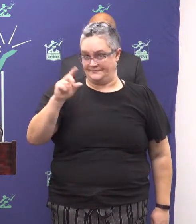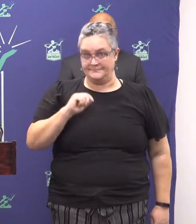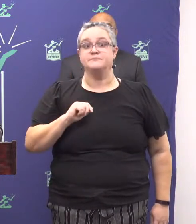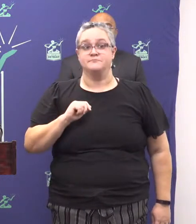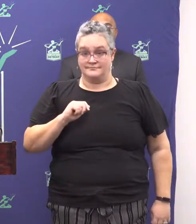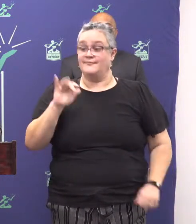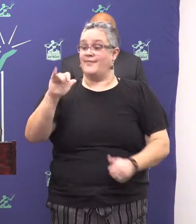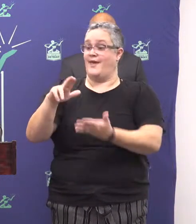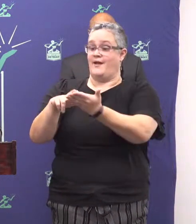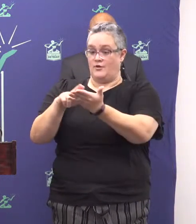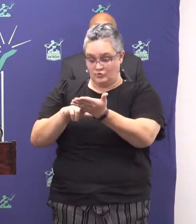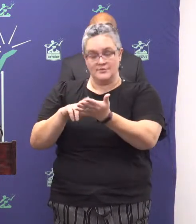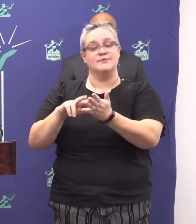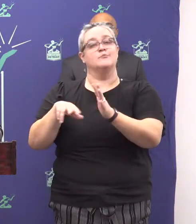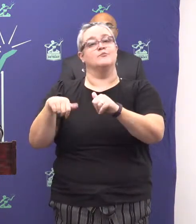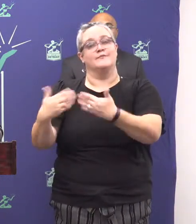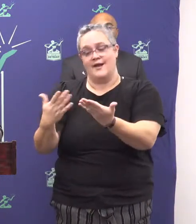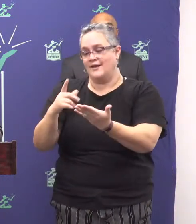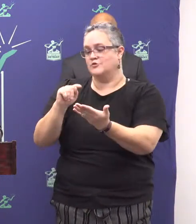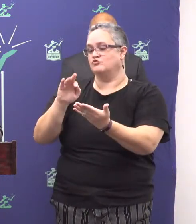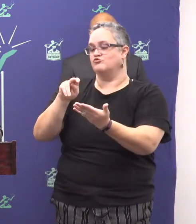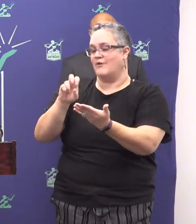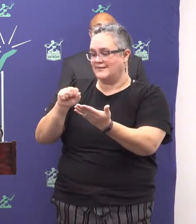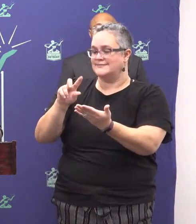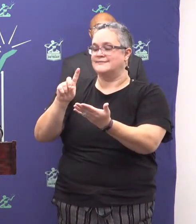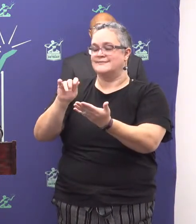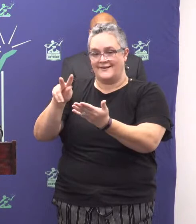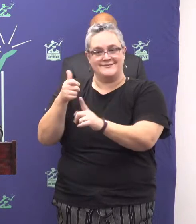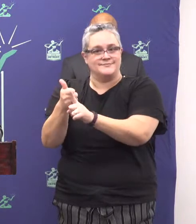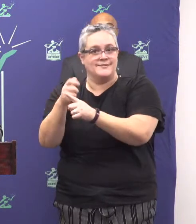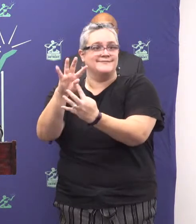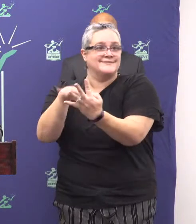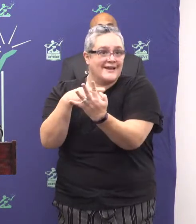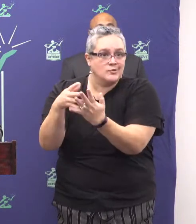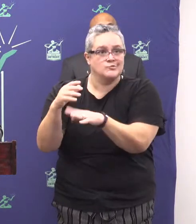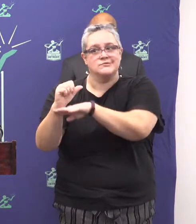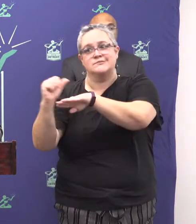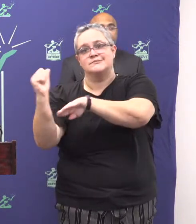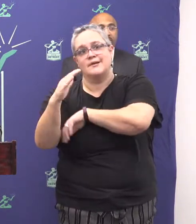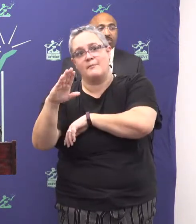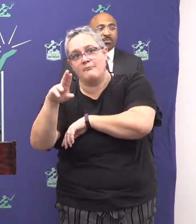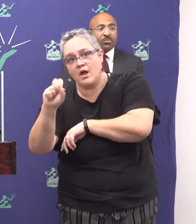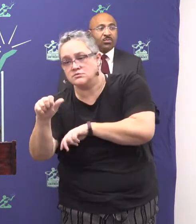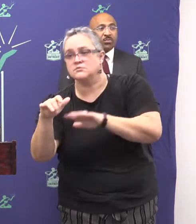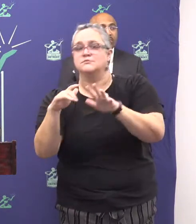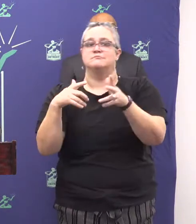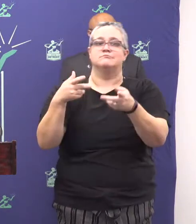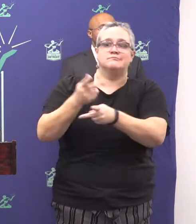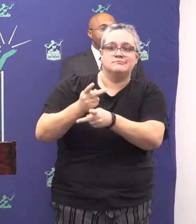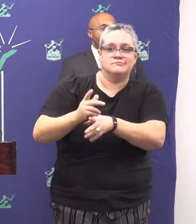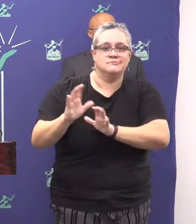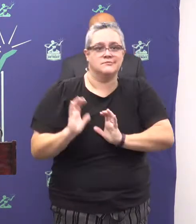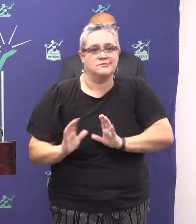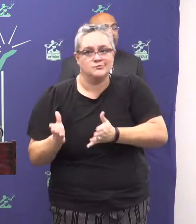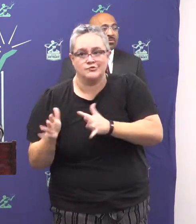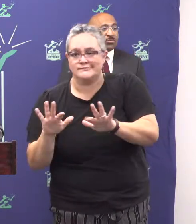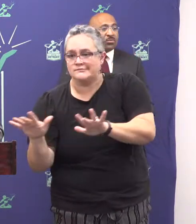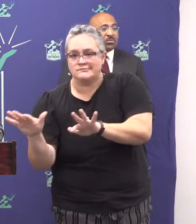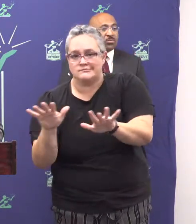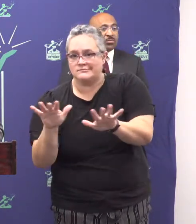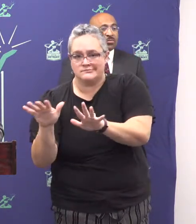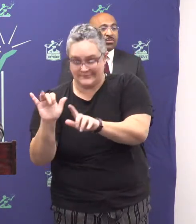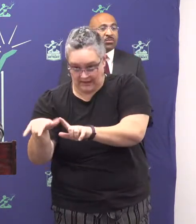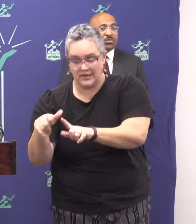contract provided that Transdev did the scheduling, sent out the buses, handled the customer service, et cetera. It